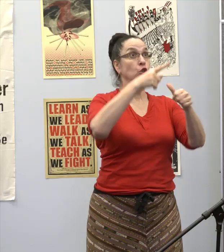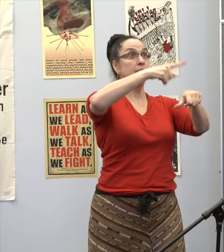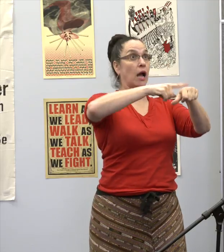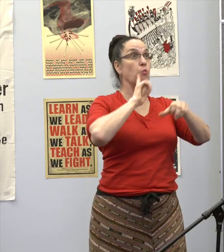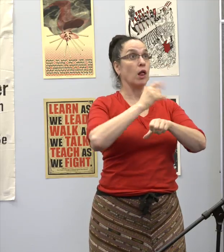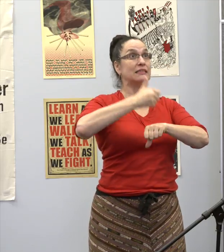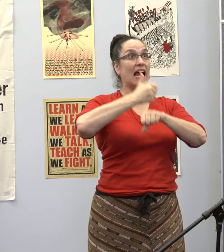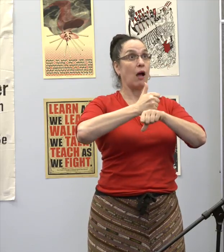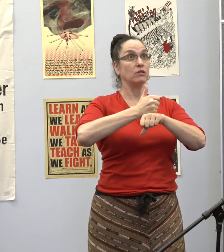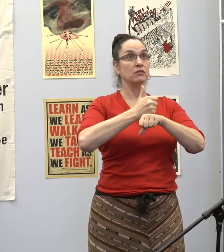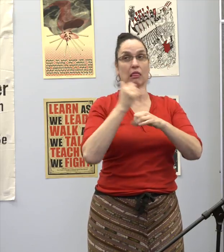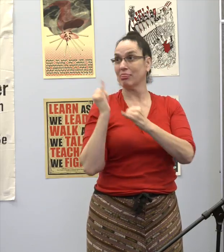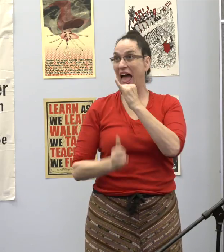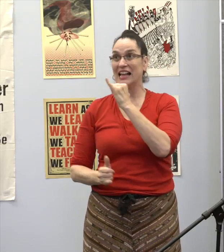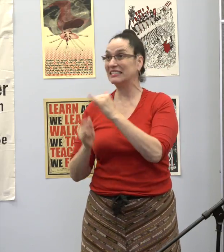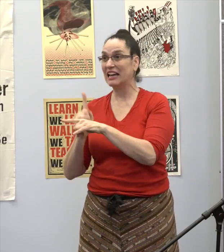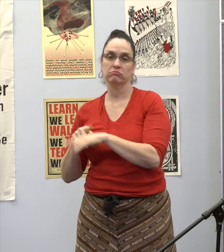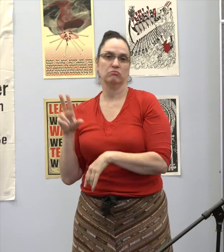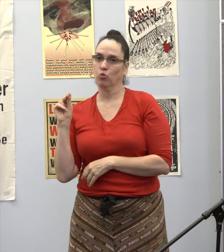kind, right? So